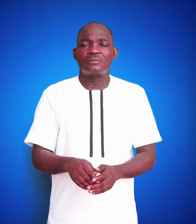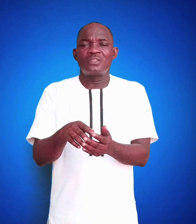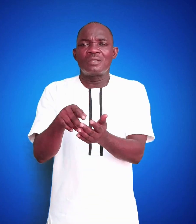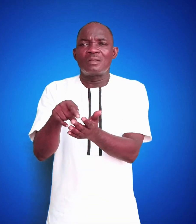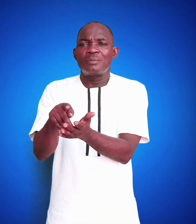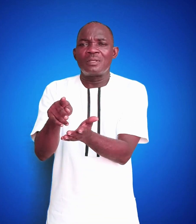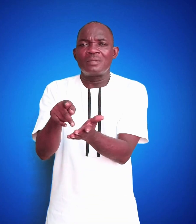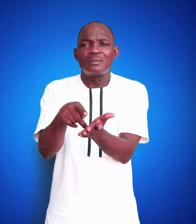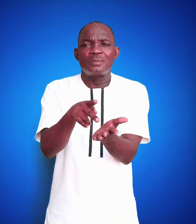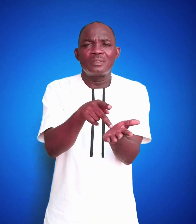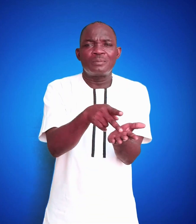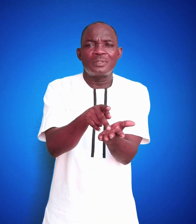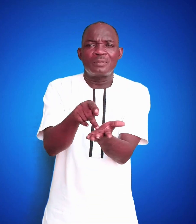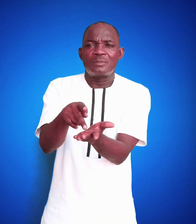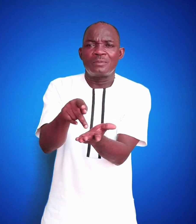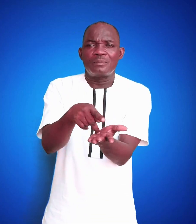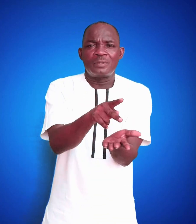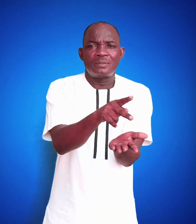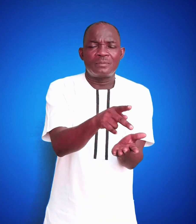Payment.